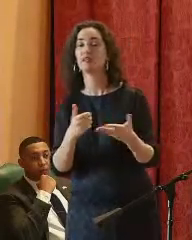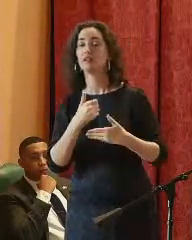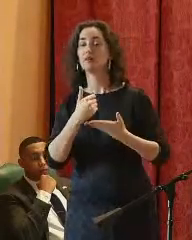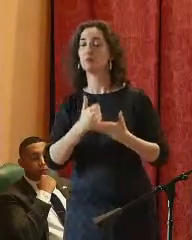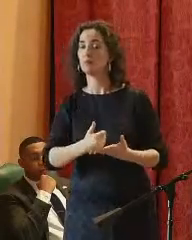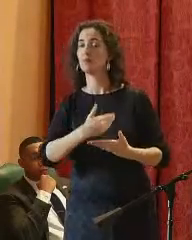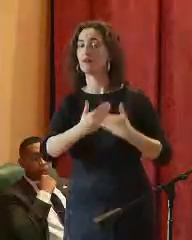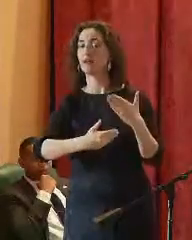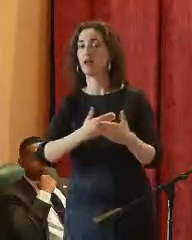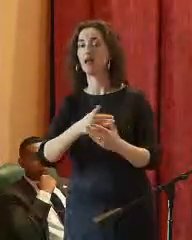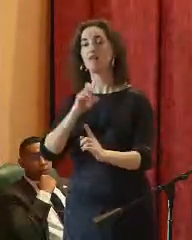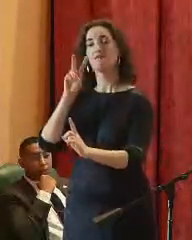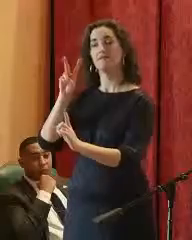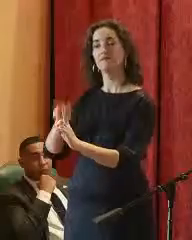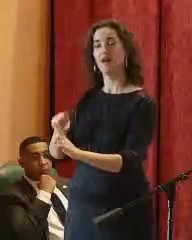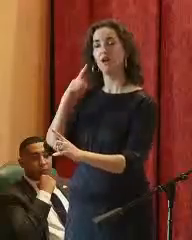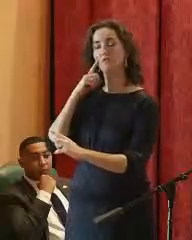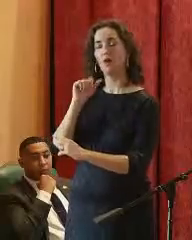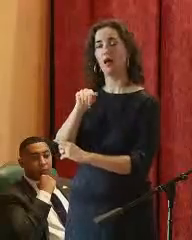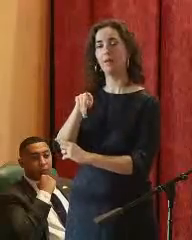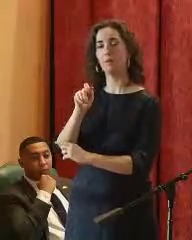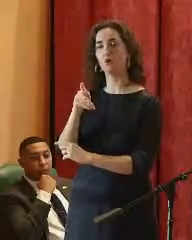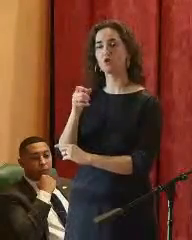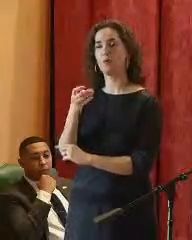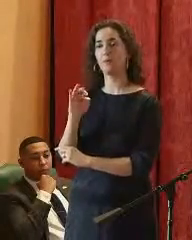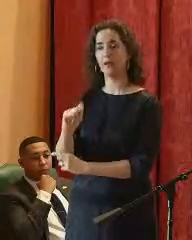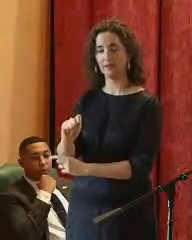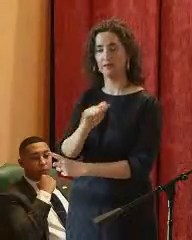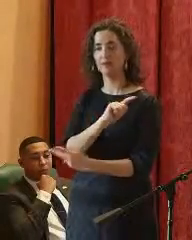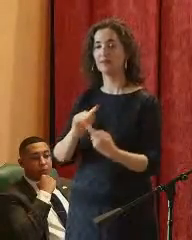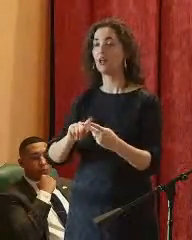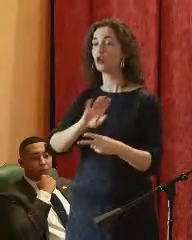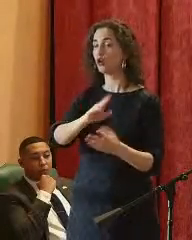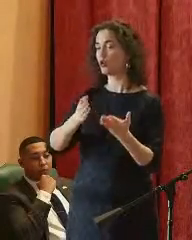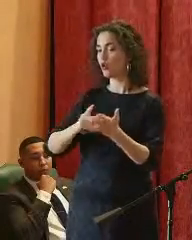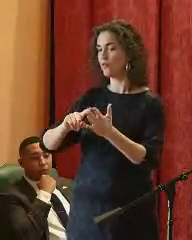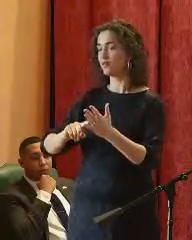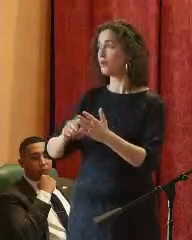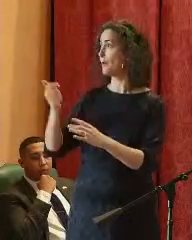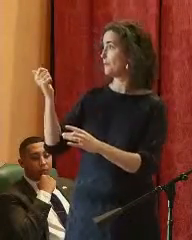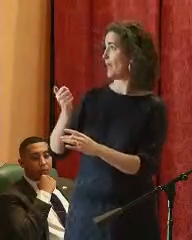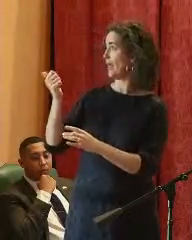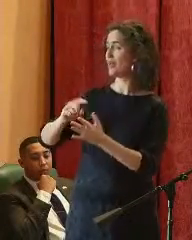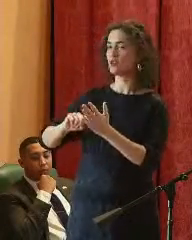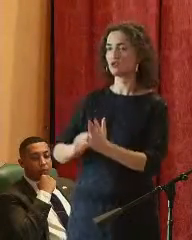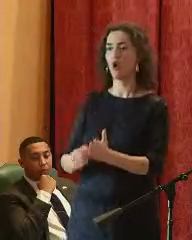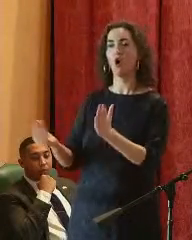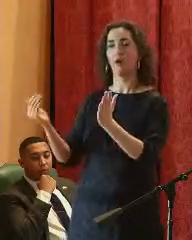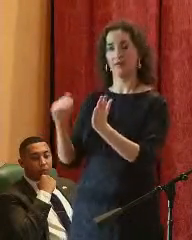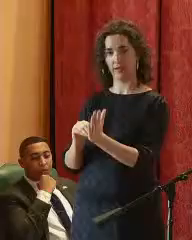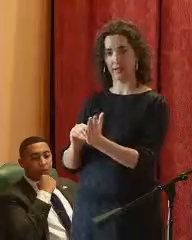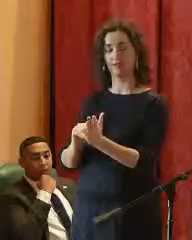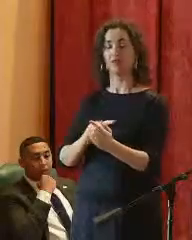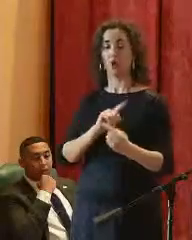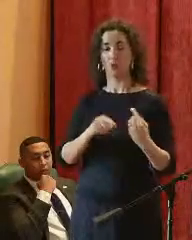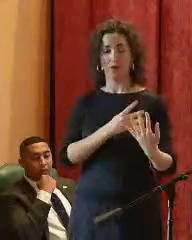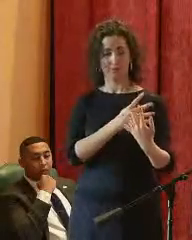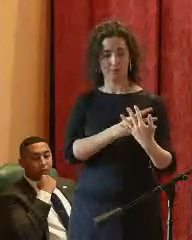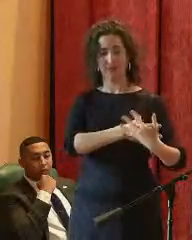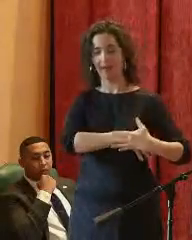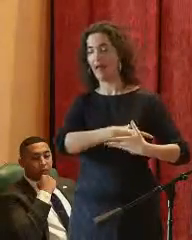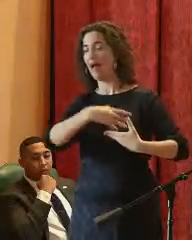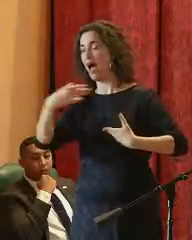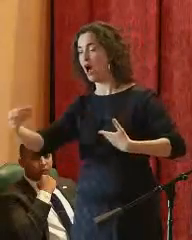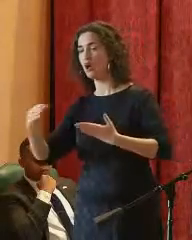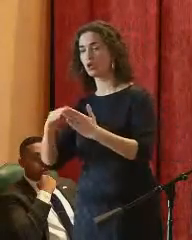to file for an apportionment and to restart their service-connected pay coming to them when they're released back into